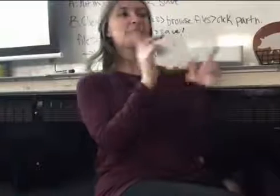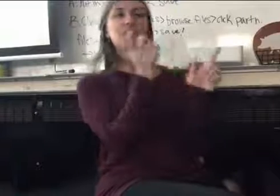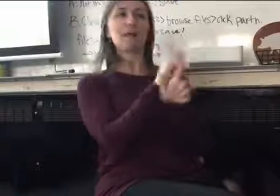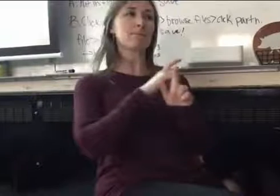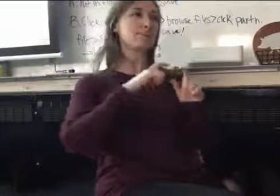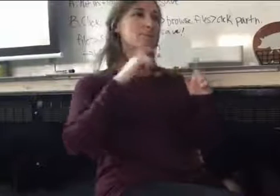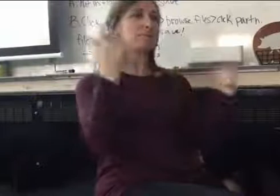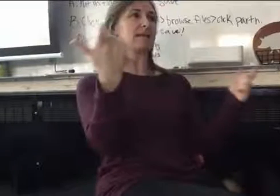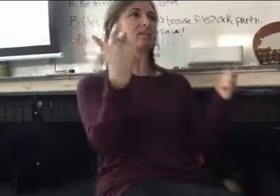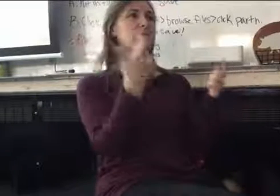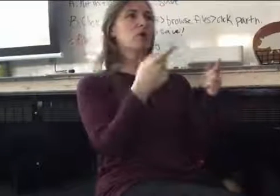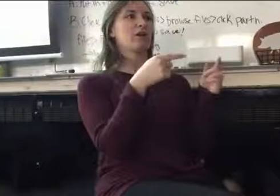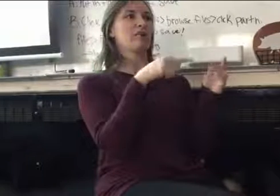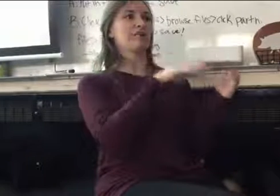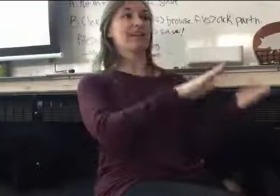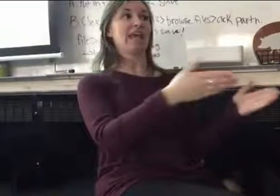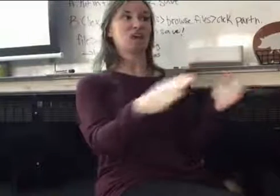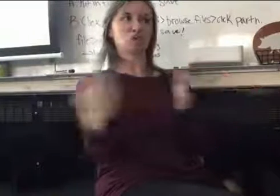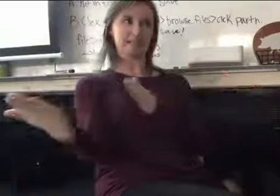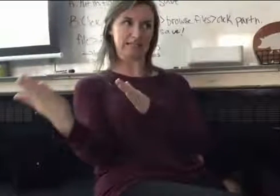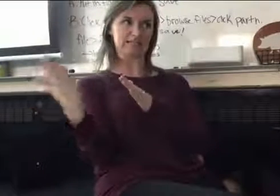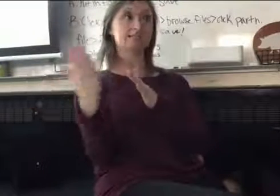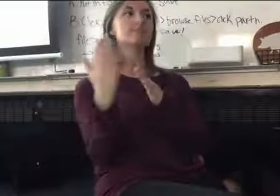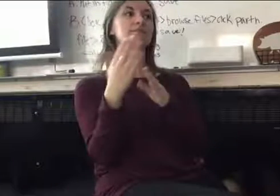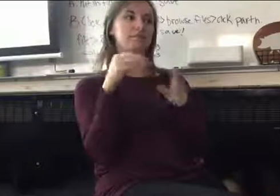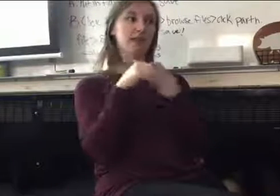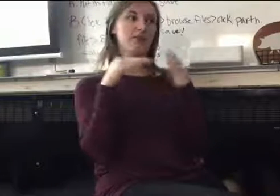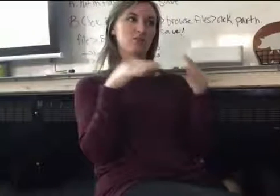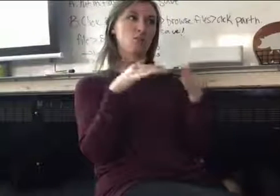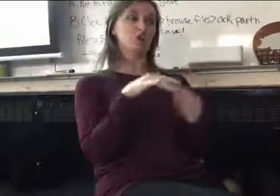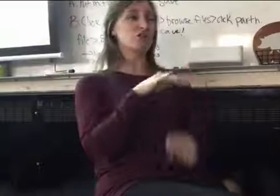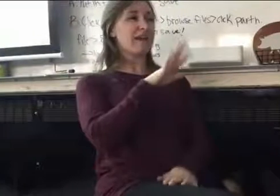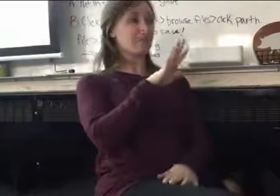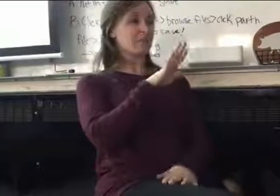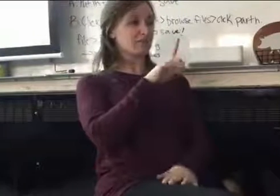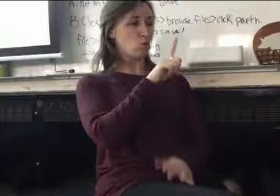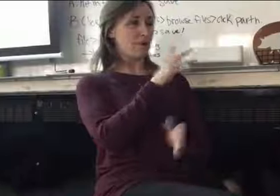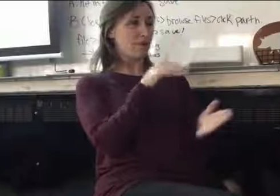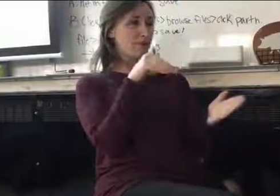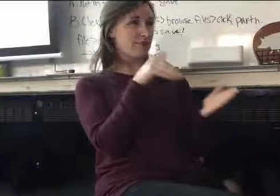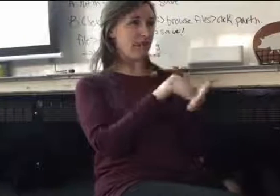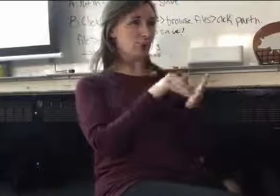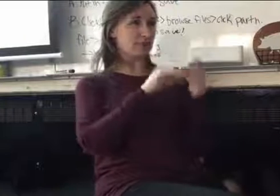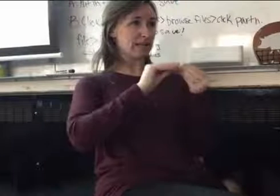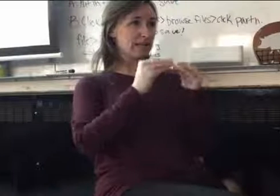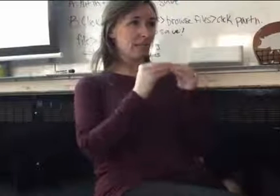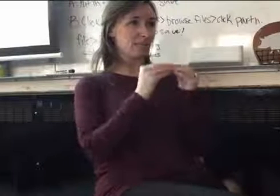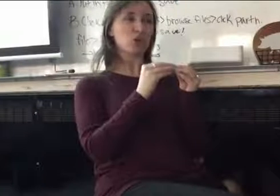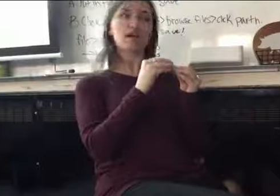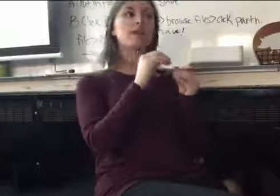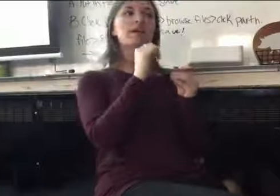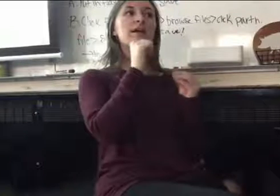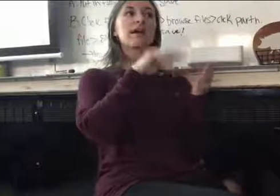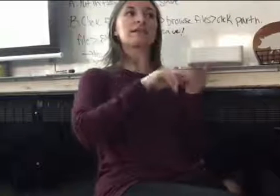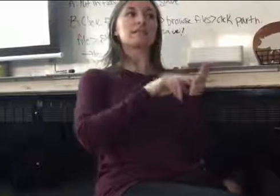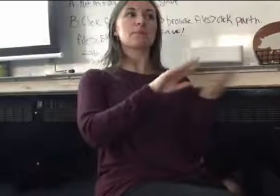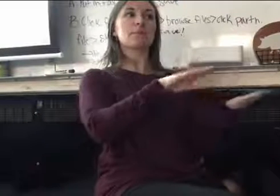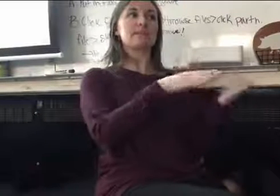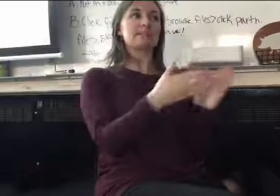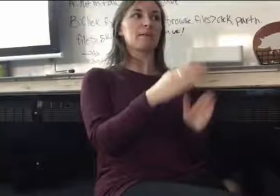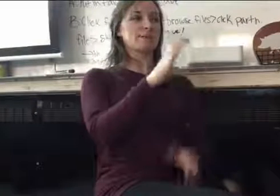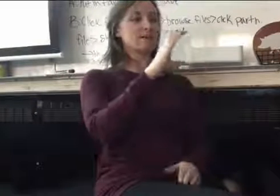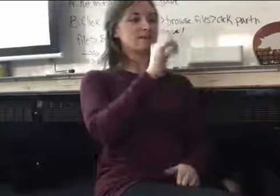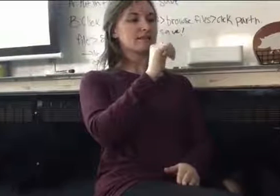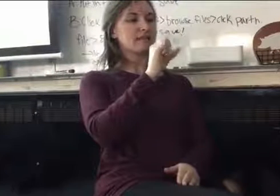of casualty battles in the Civil War. When we look at this 51,000 number, 51,000 is not dead, it is casualties.